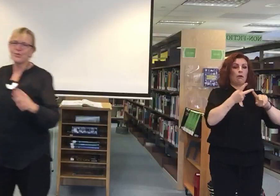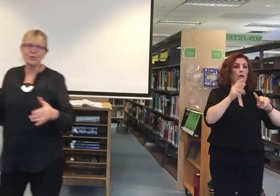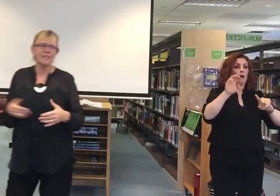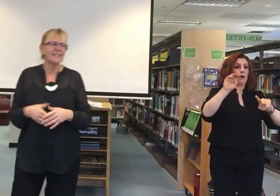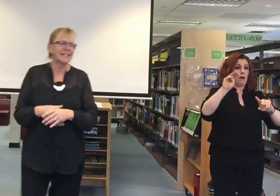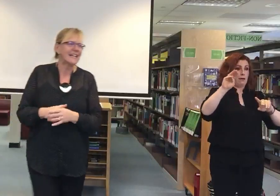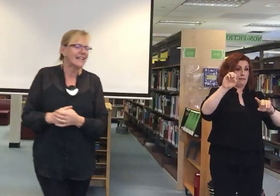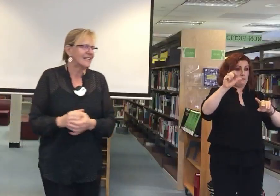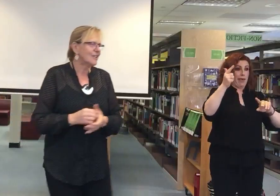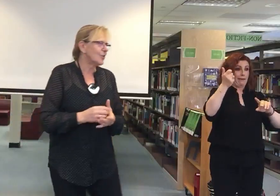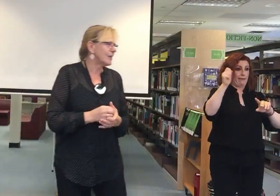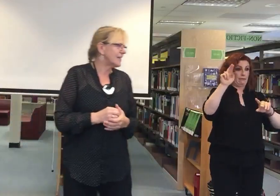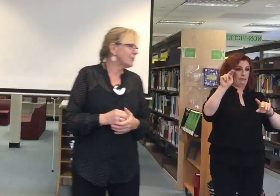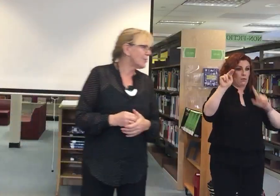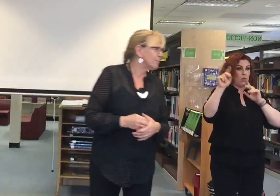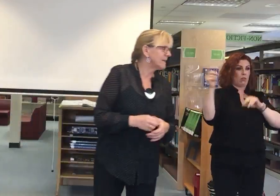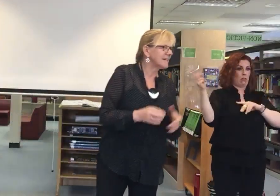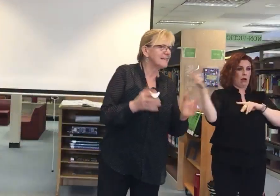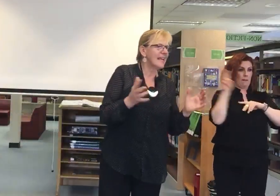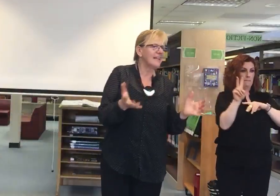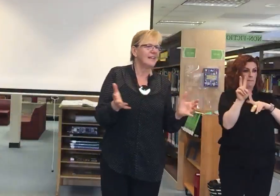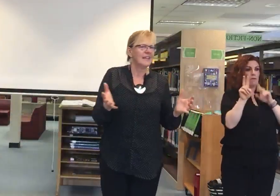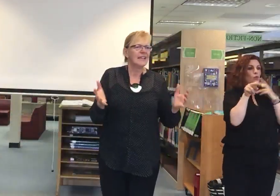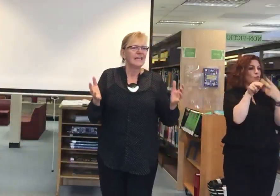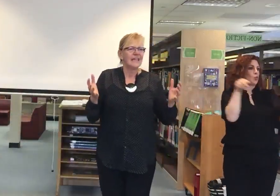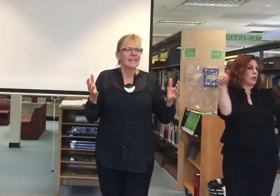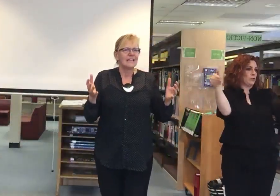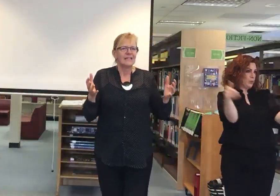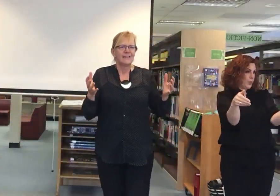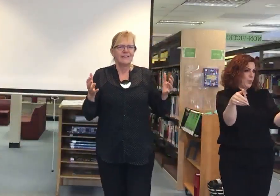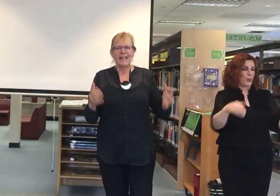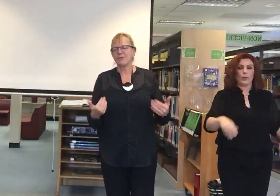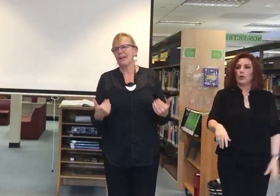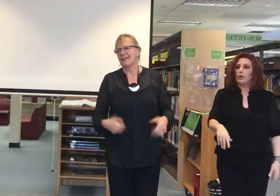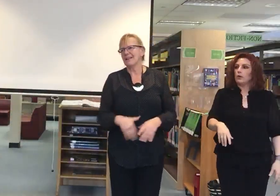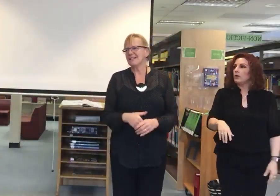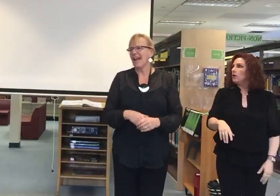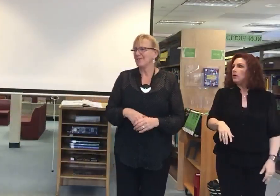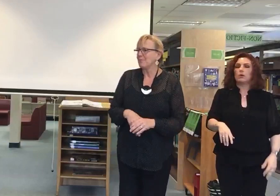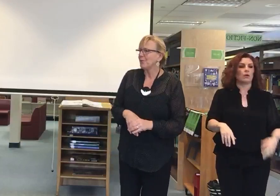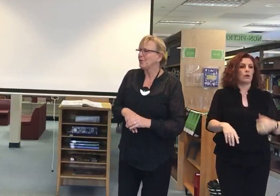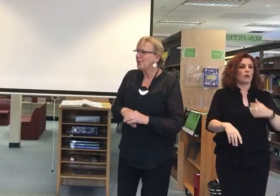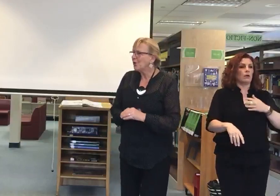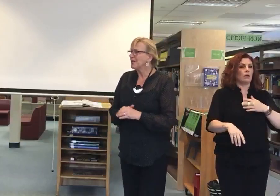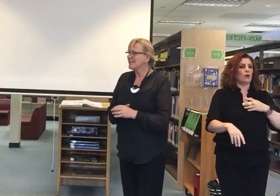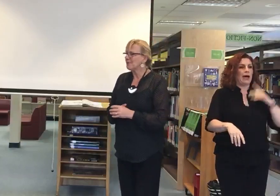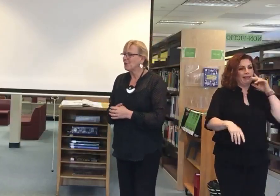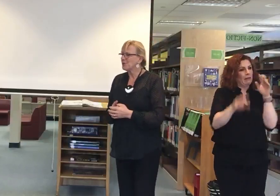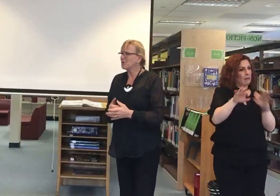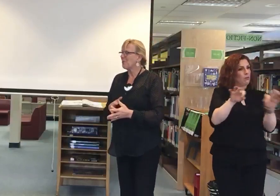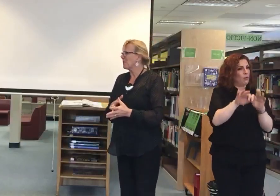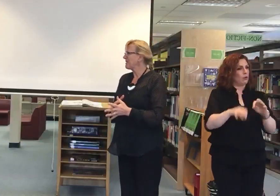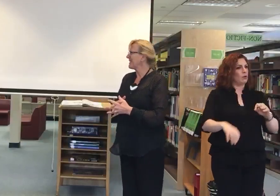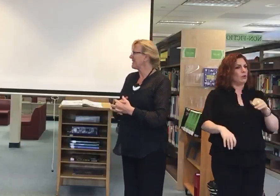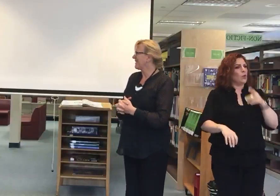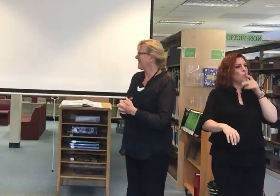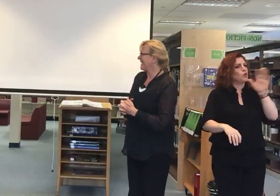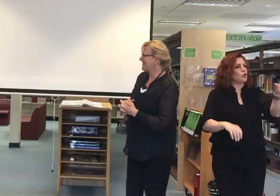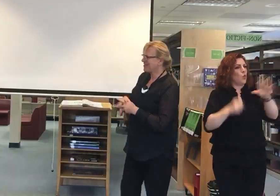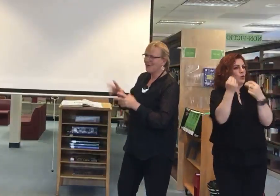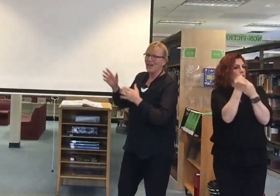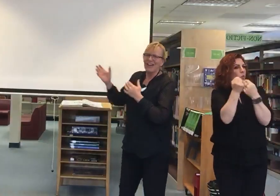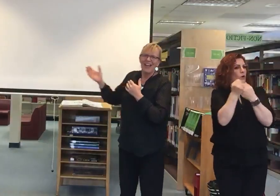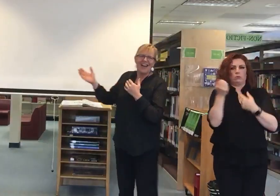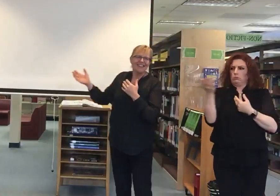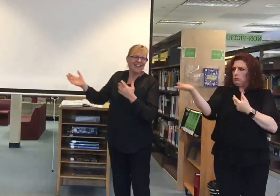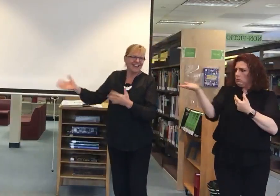just for a short little, you know, intro, because again, that's what I think is kind of important, knowing some of your supports that are out